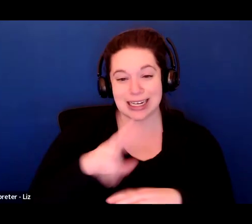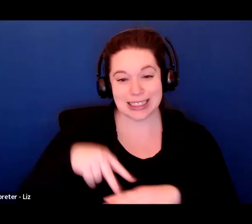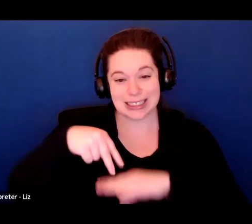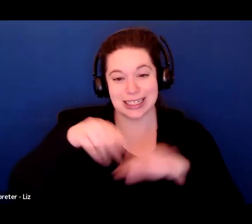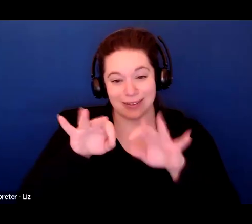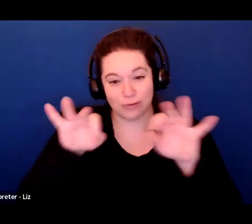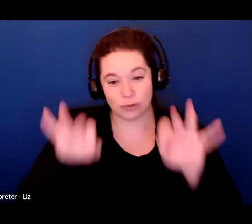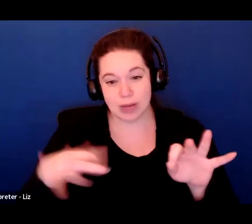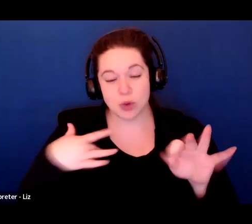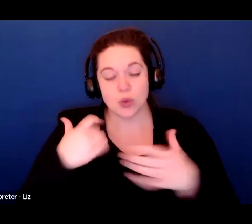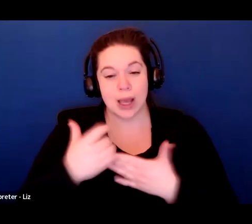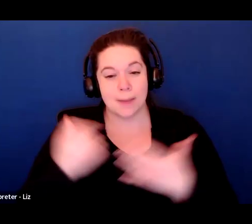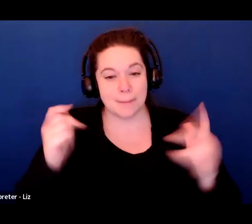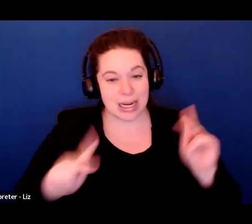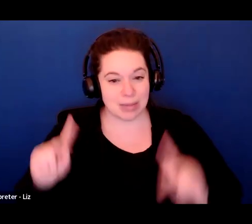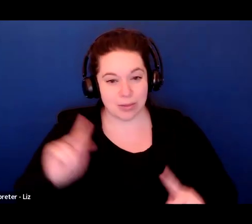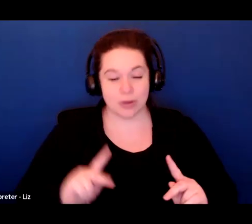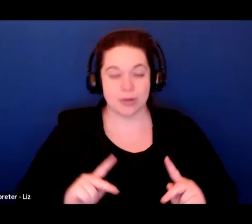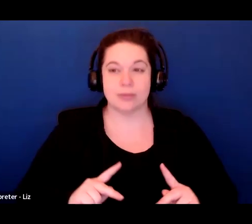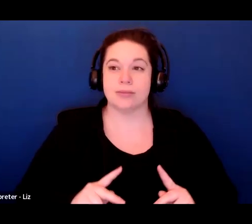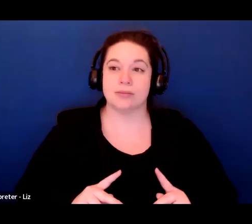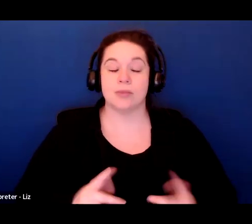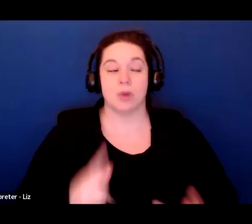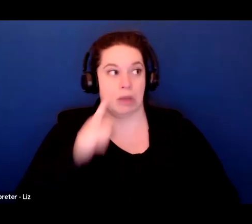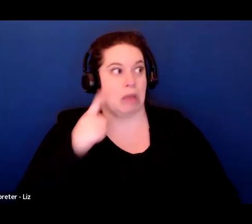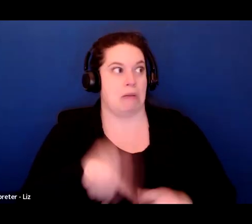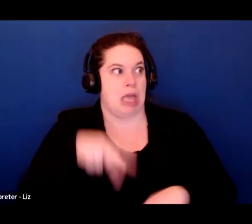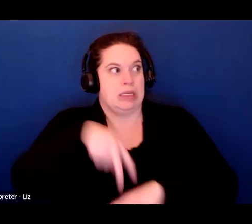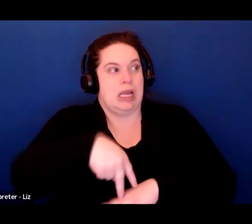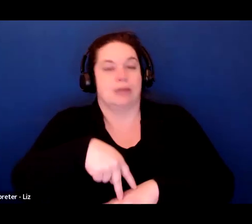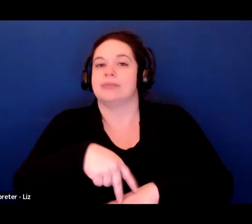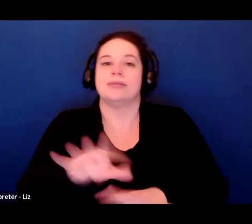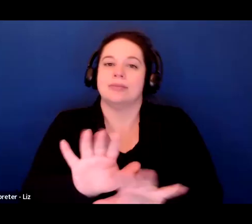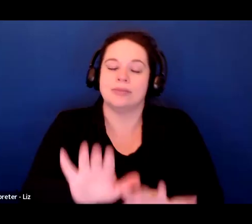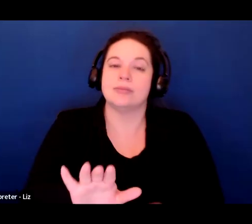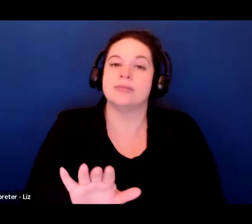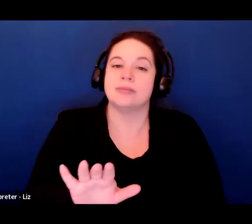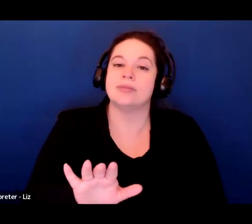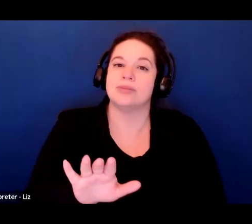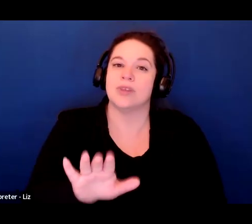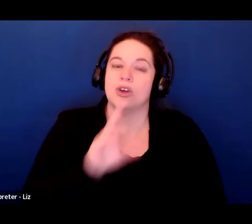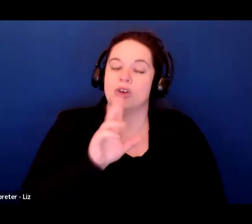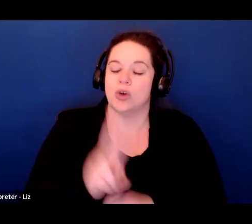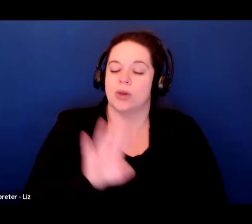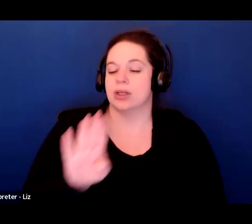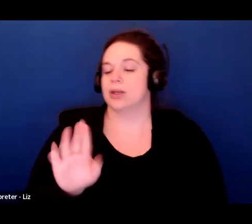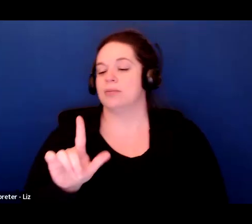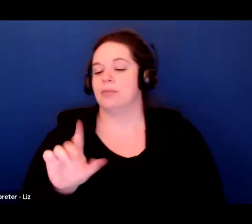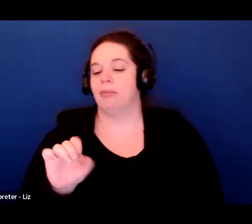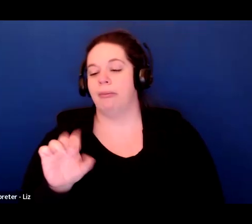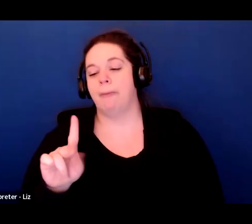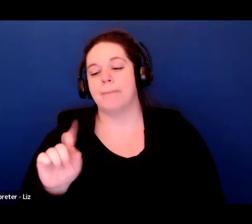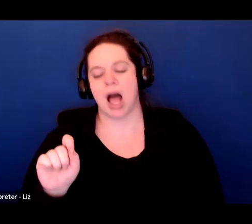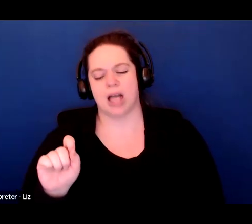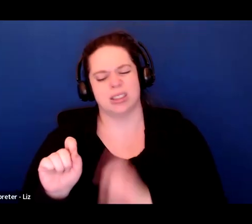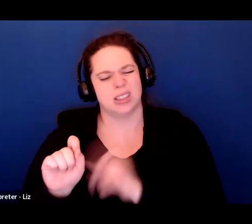helps a lot of people. They're that you think, well, I can't stand, but they use blocks. And by blocks,